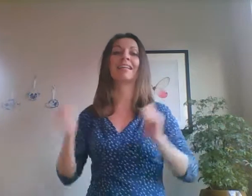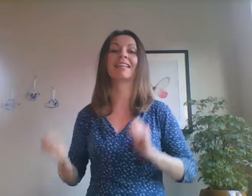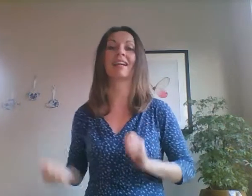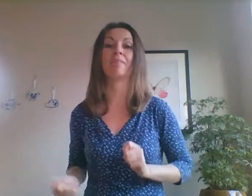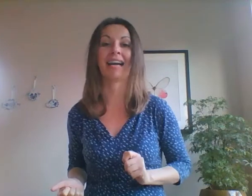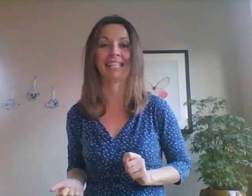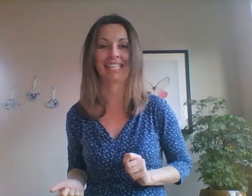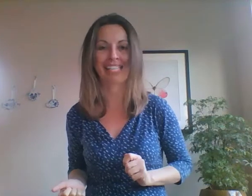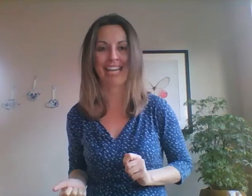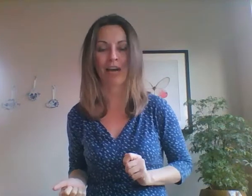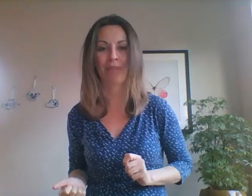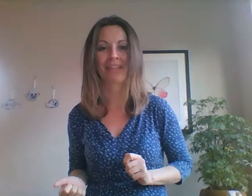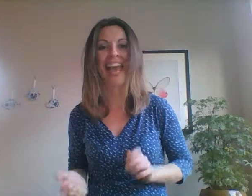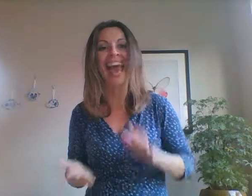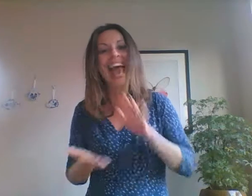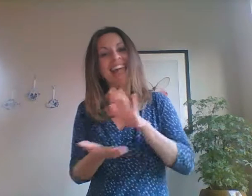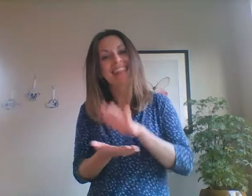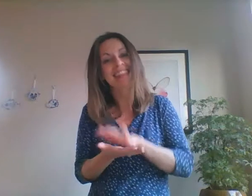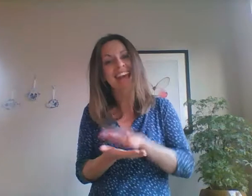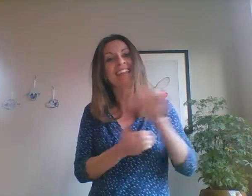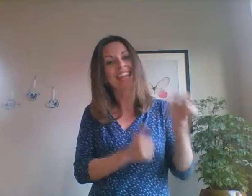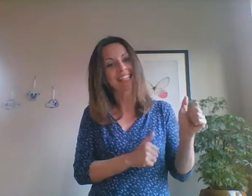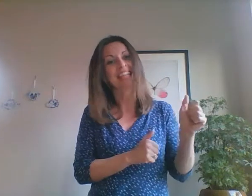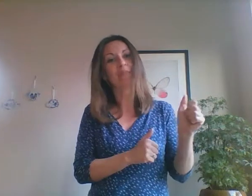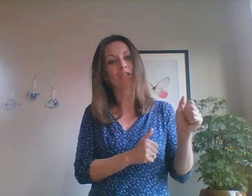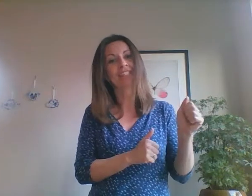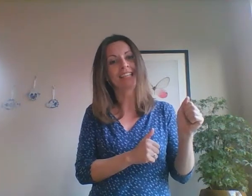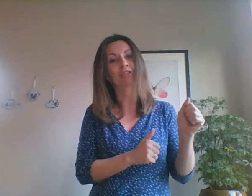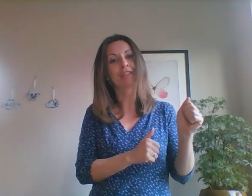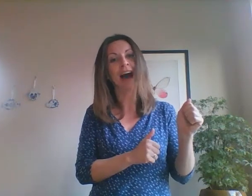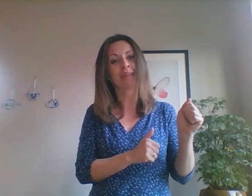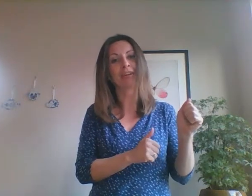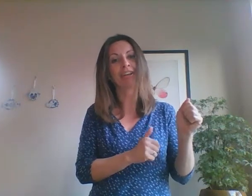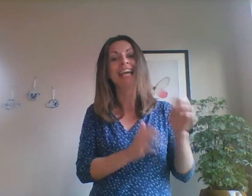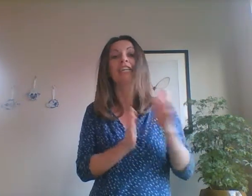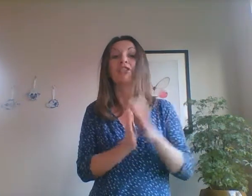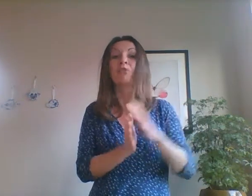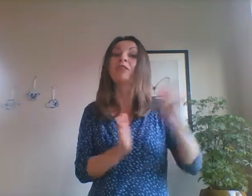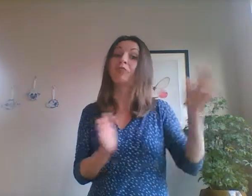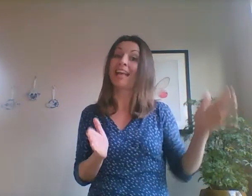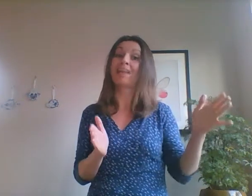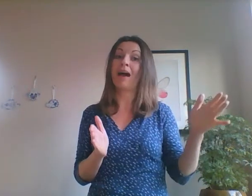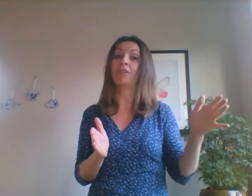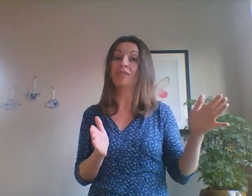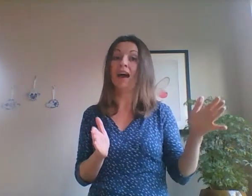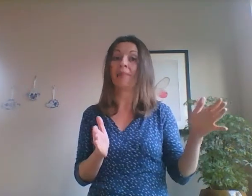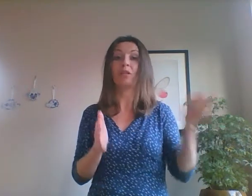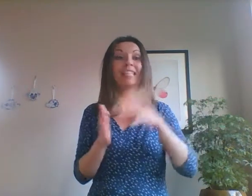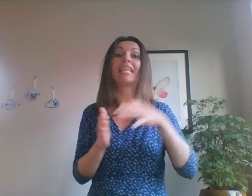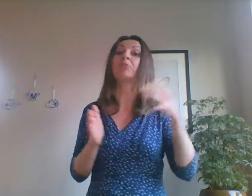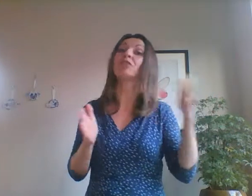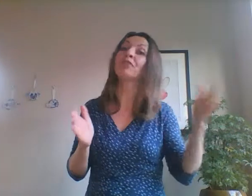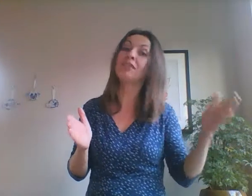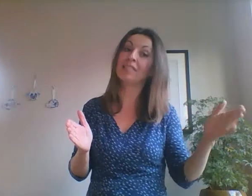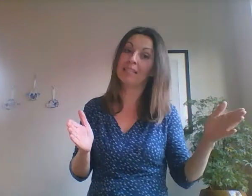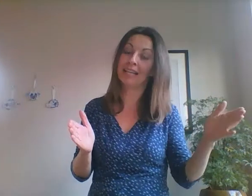then come back and sit down. And then the next time you're setting your timer, do it for that amount of time. So let's say it was 15